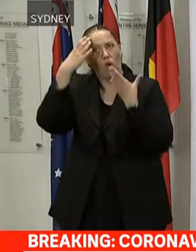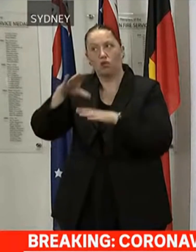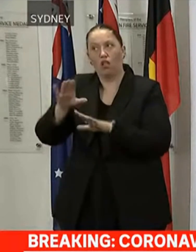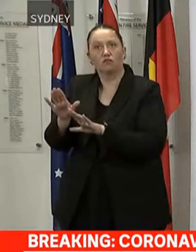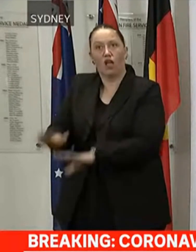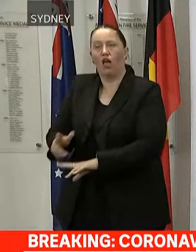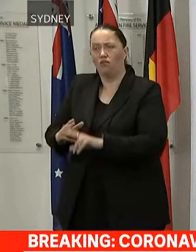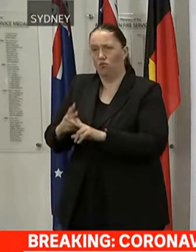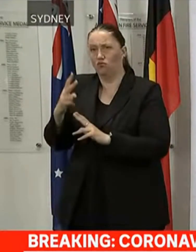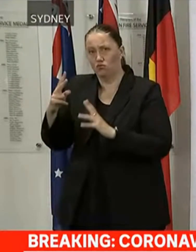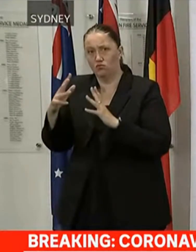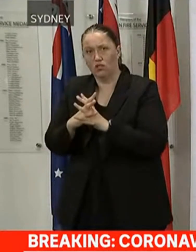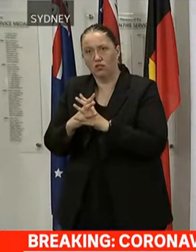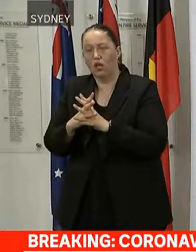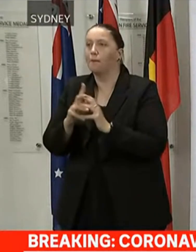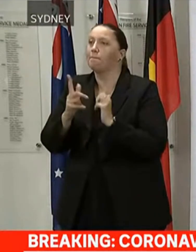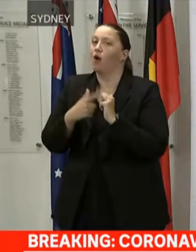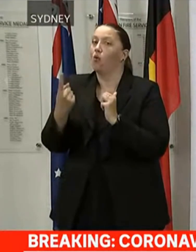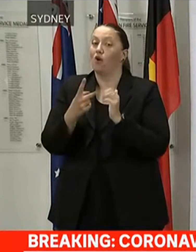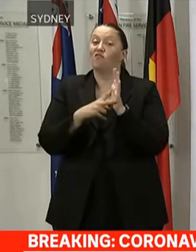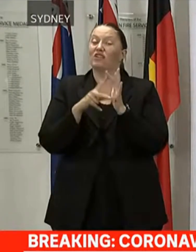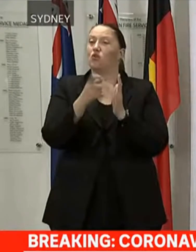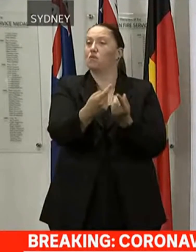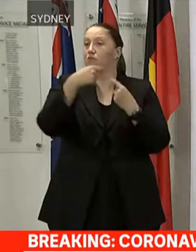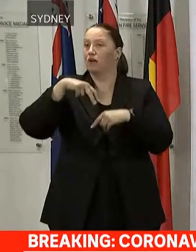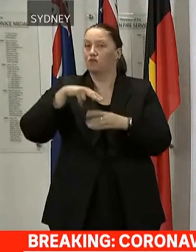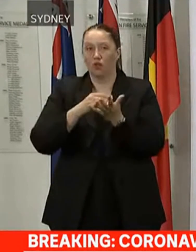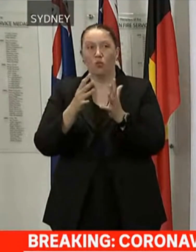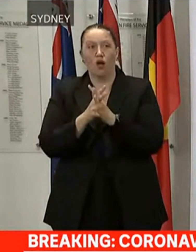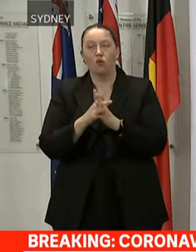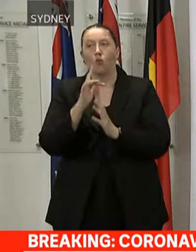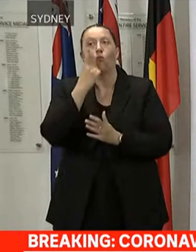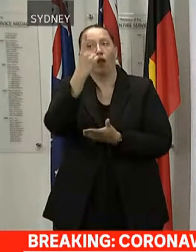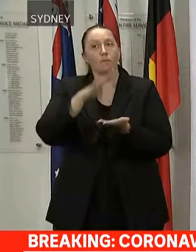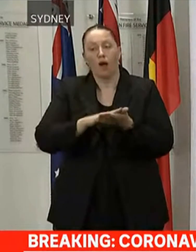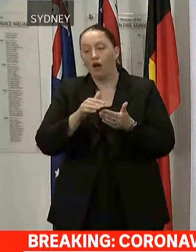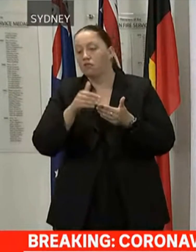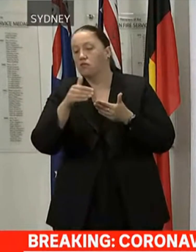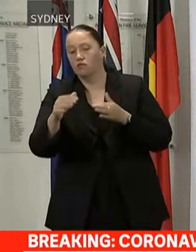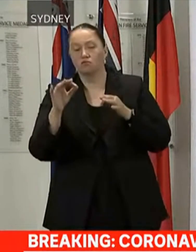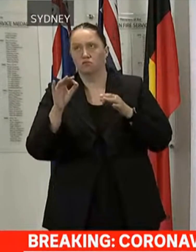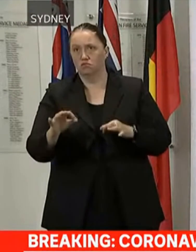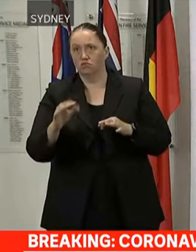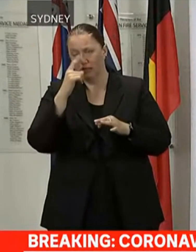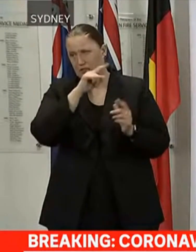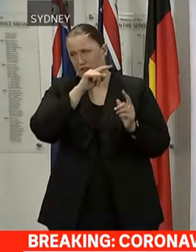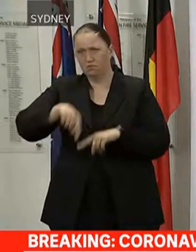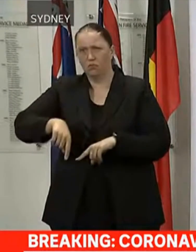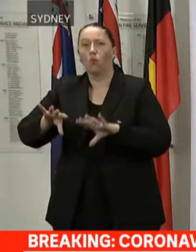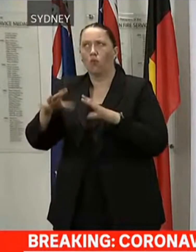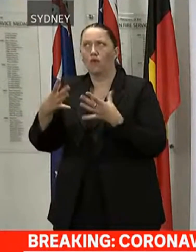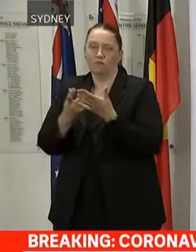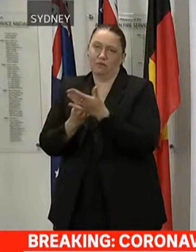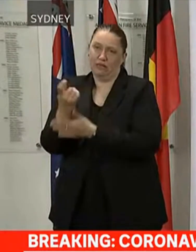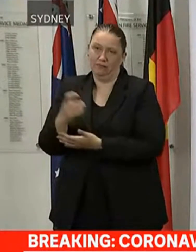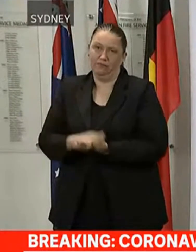hotel quarantine, but you won't need to pay for it. We do want to give a month's grace. Not only is that better for people who are facing hardship, but it also means